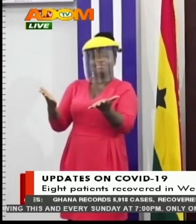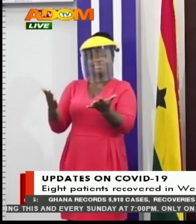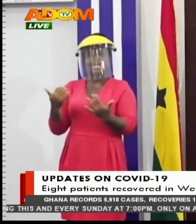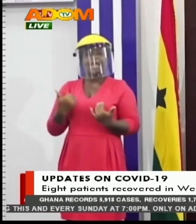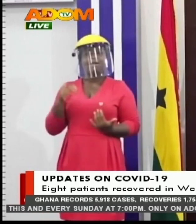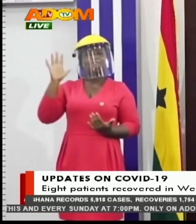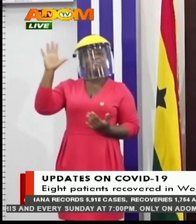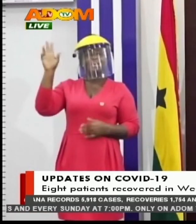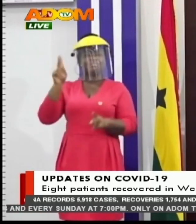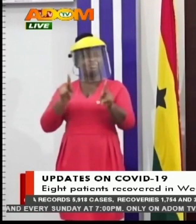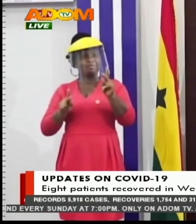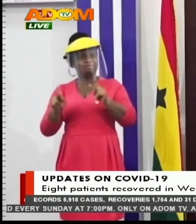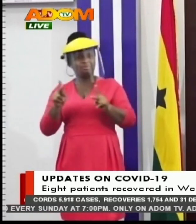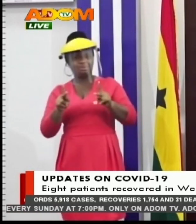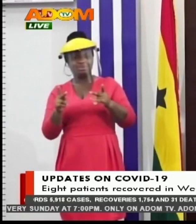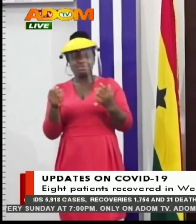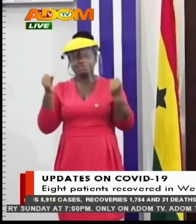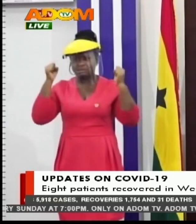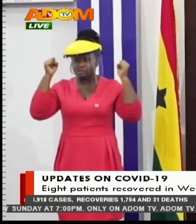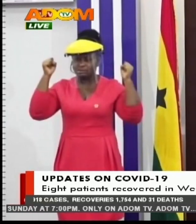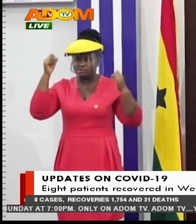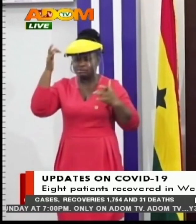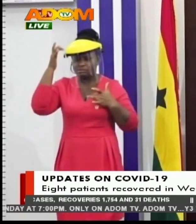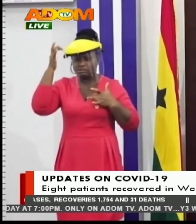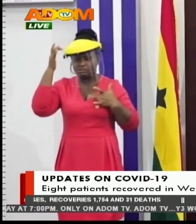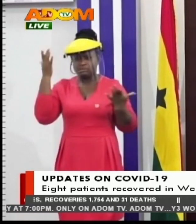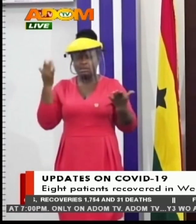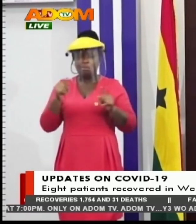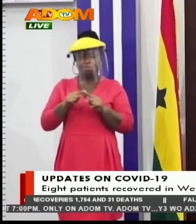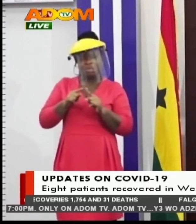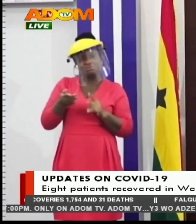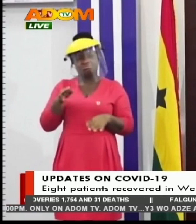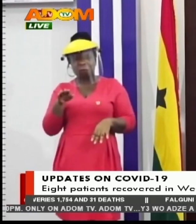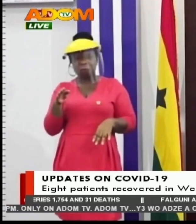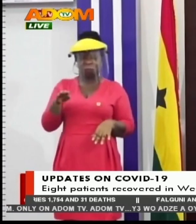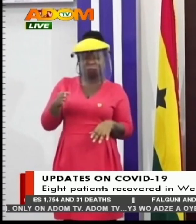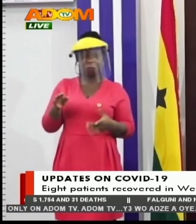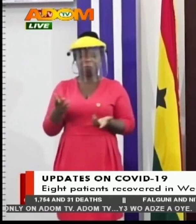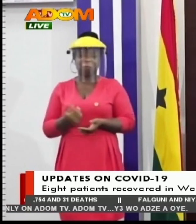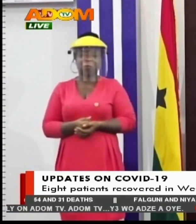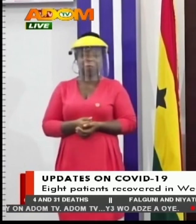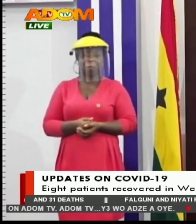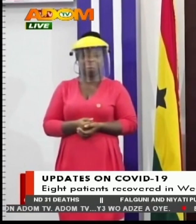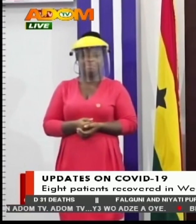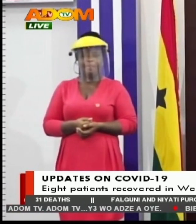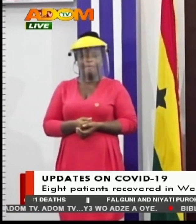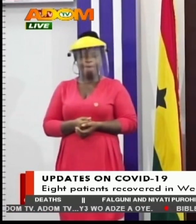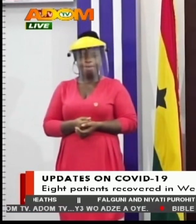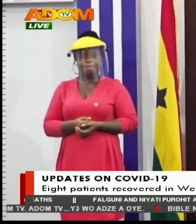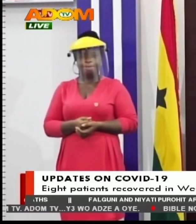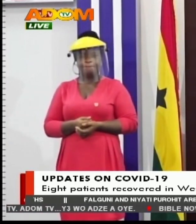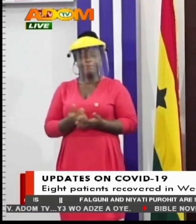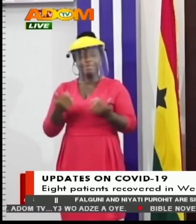remain with them. But to be able to continue on